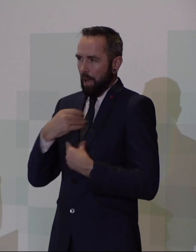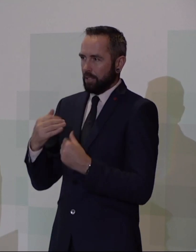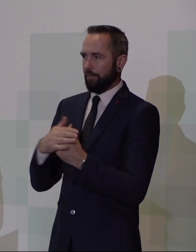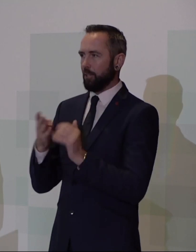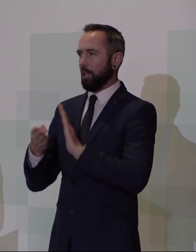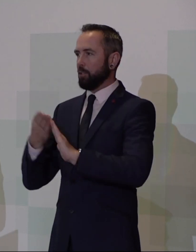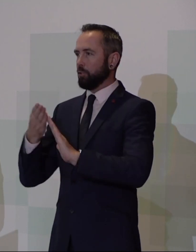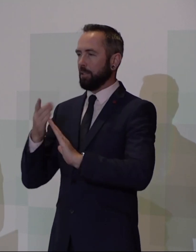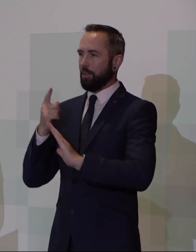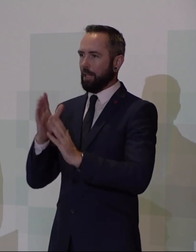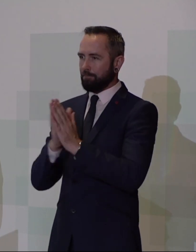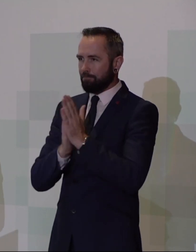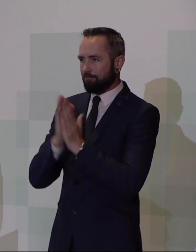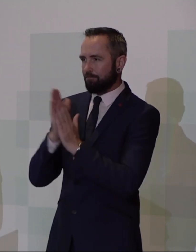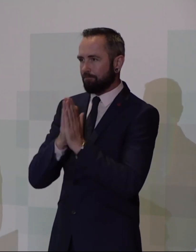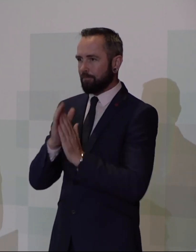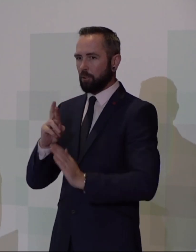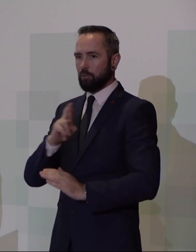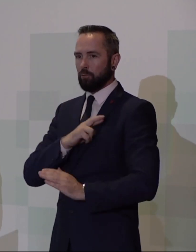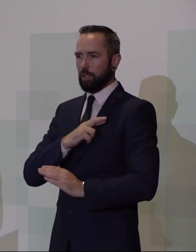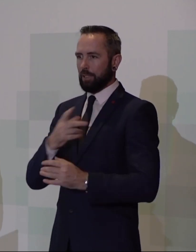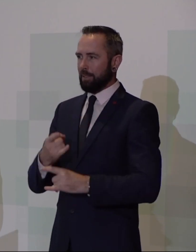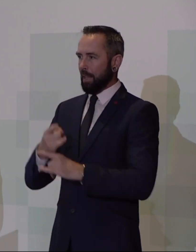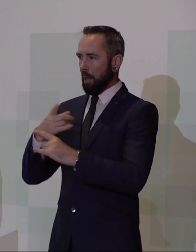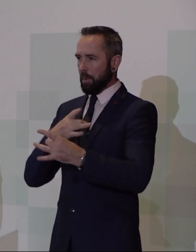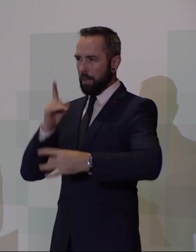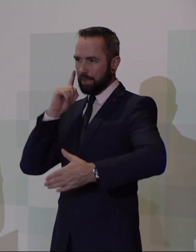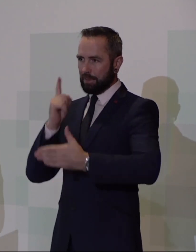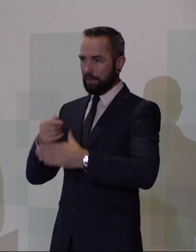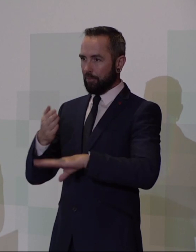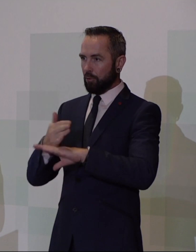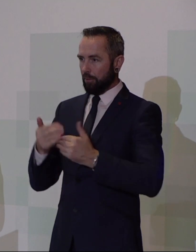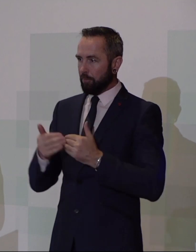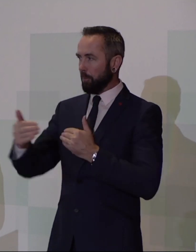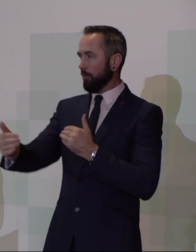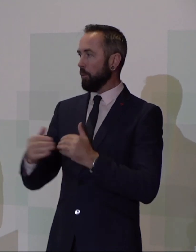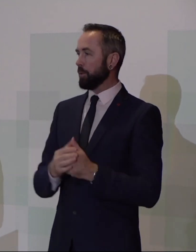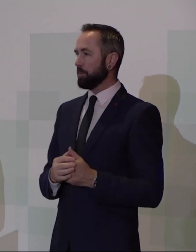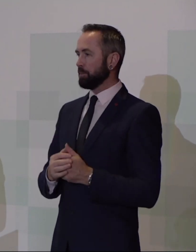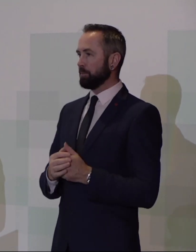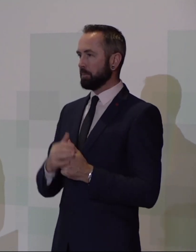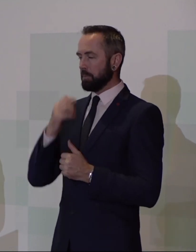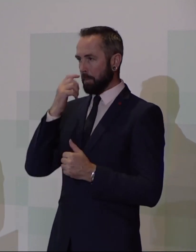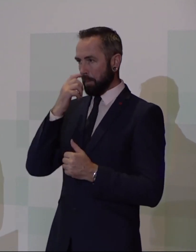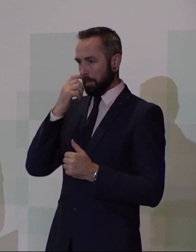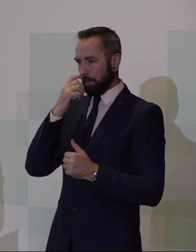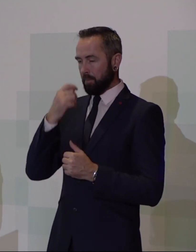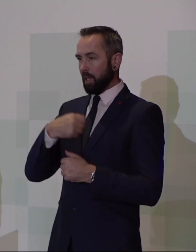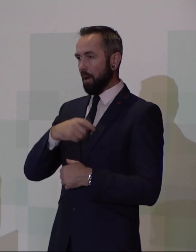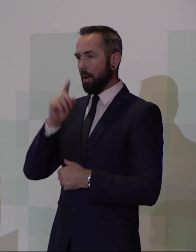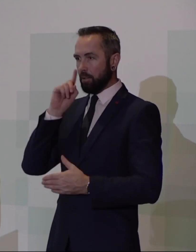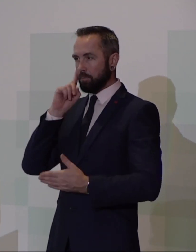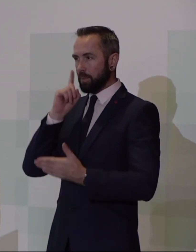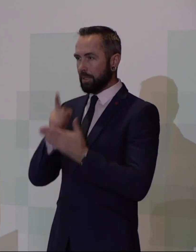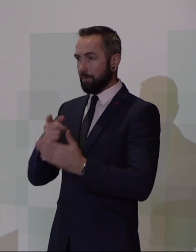and it was that passion that really fueled my career choice from that point on. I'm a true believer of where your focus